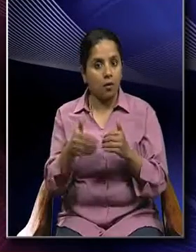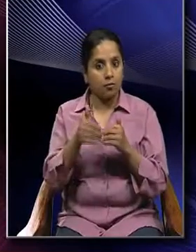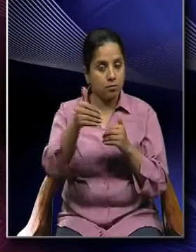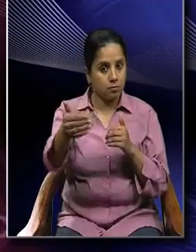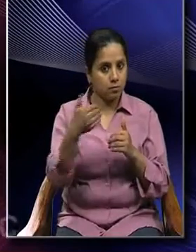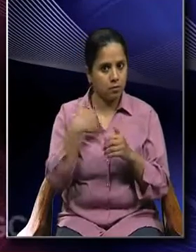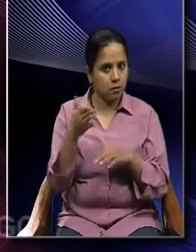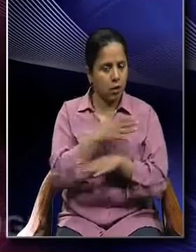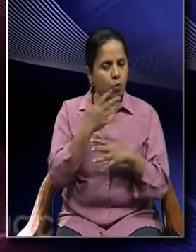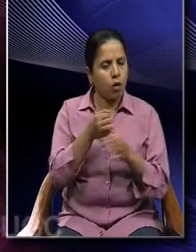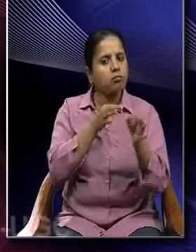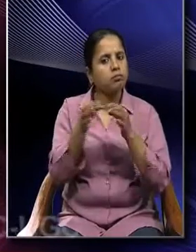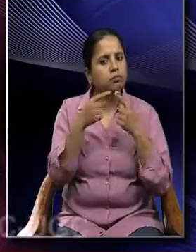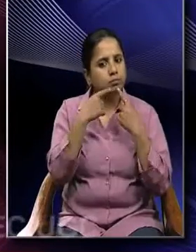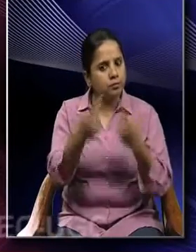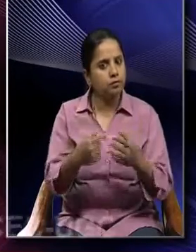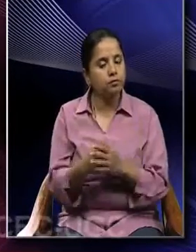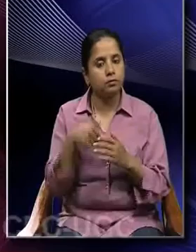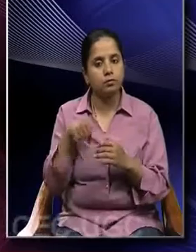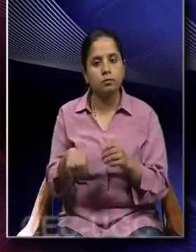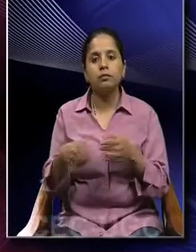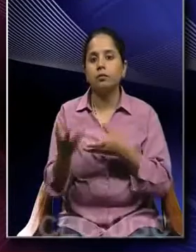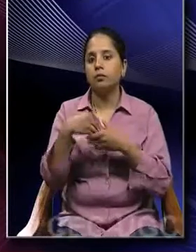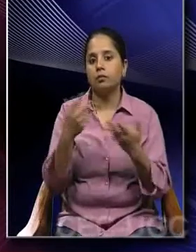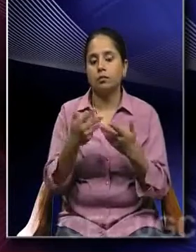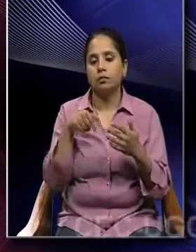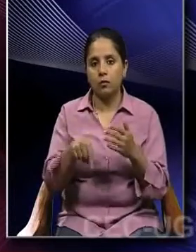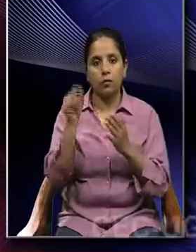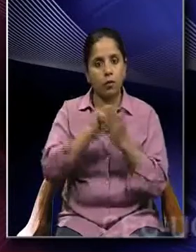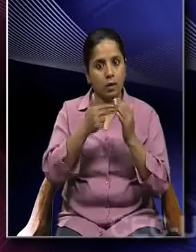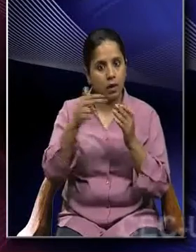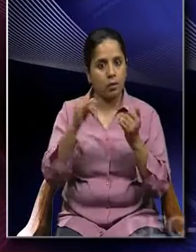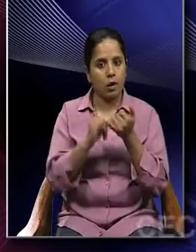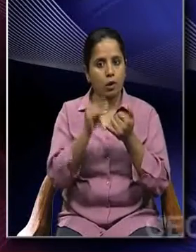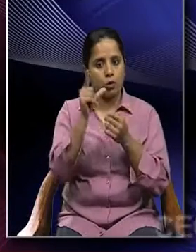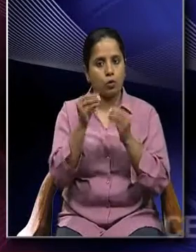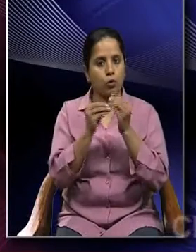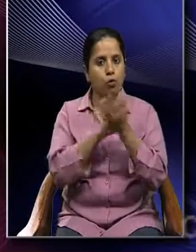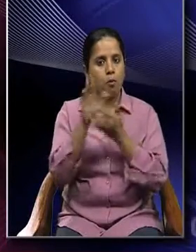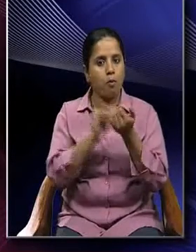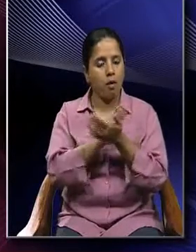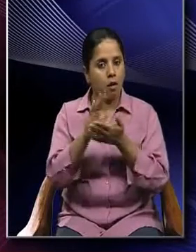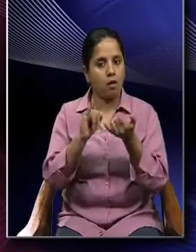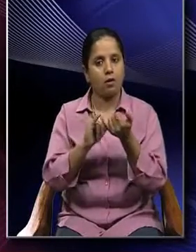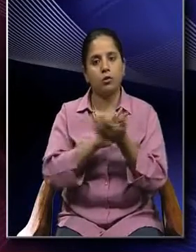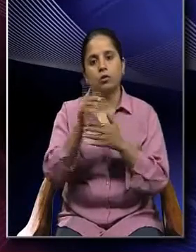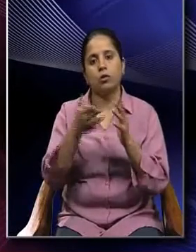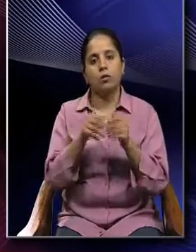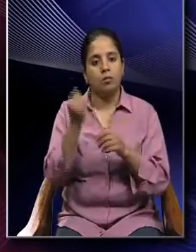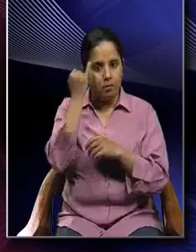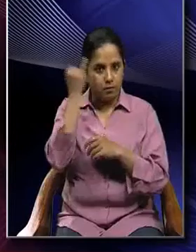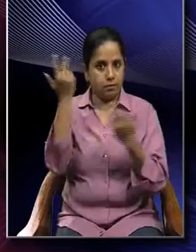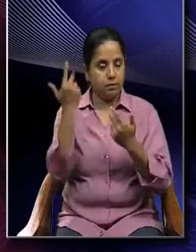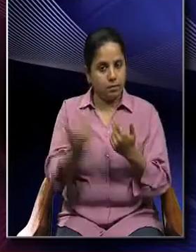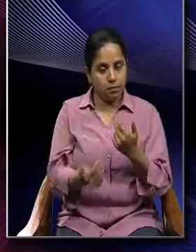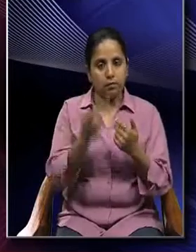let me acknowledge the contribution of an author called Subhash Sharma for this very idea, the Western